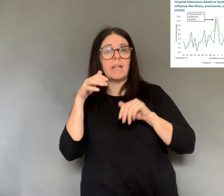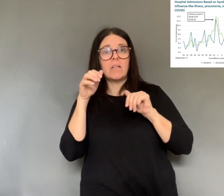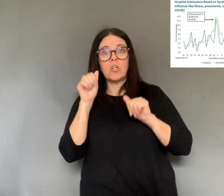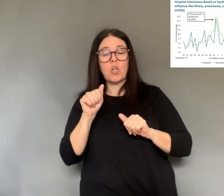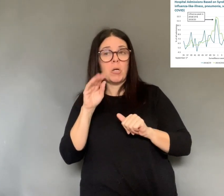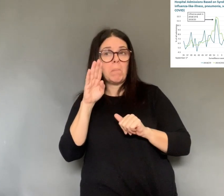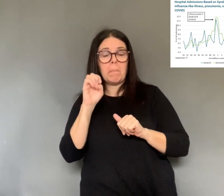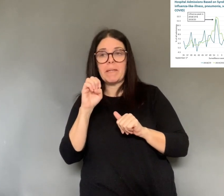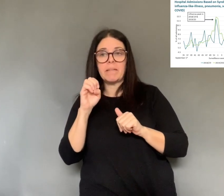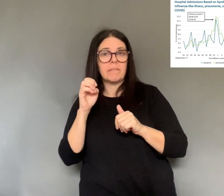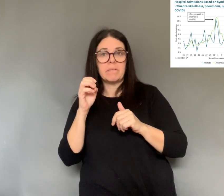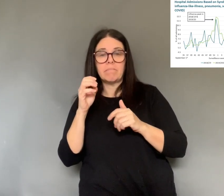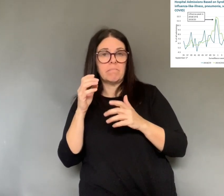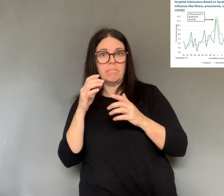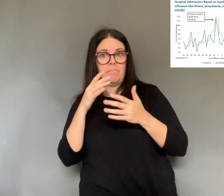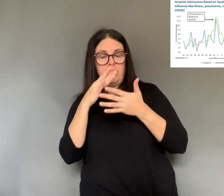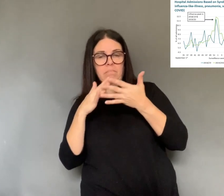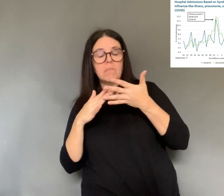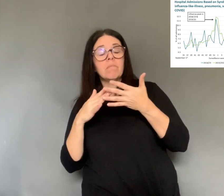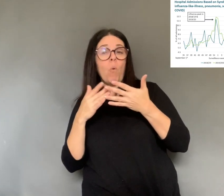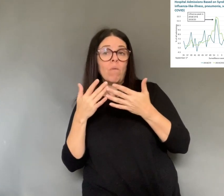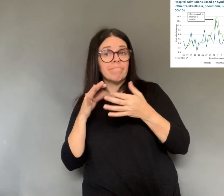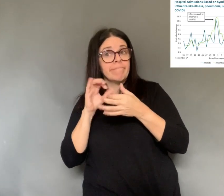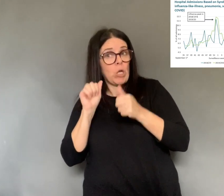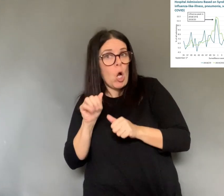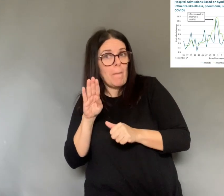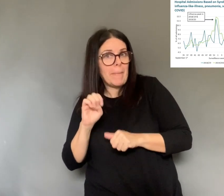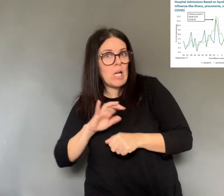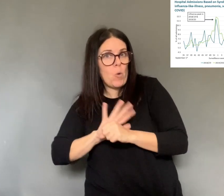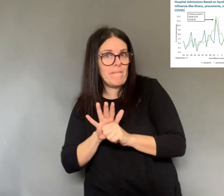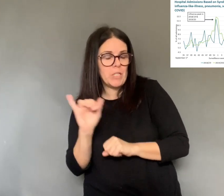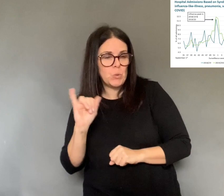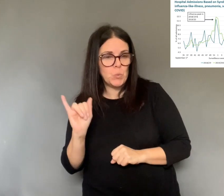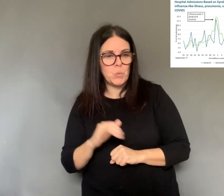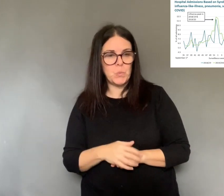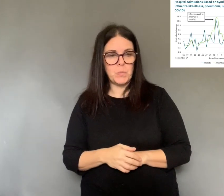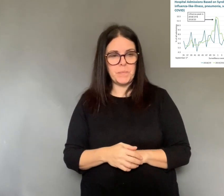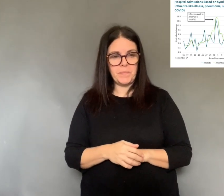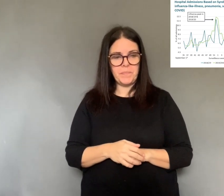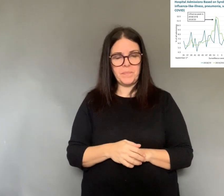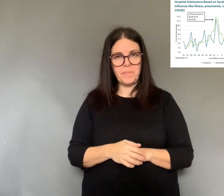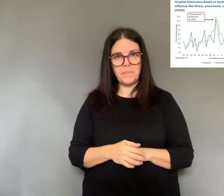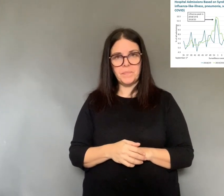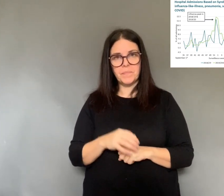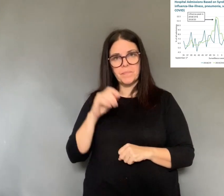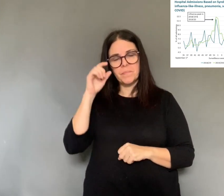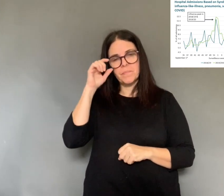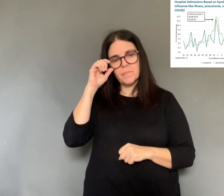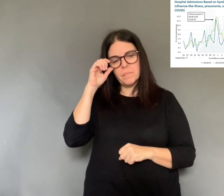asthma, influenza, pneumonia suspects, or COVID.